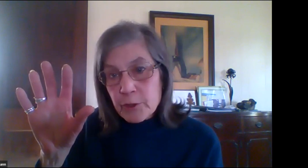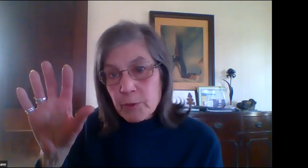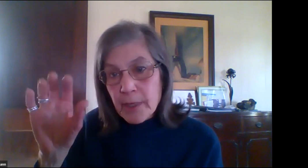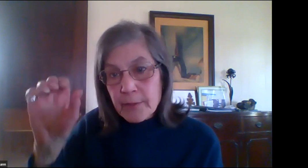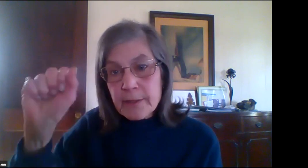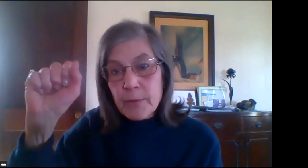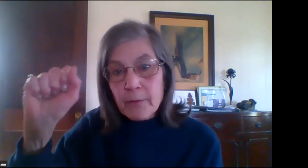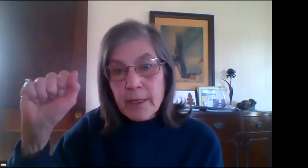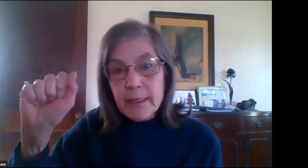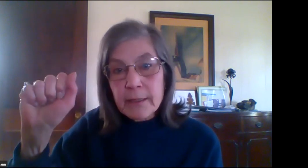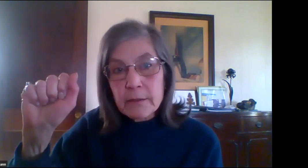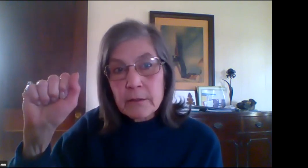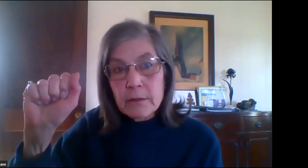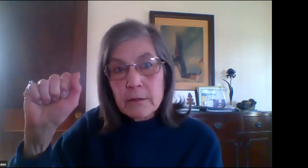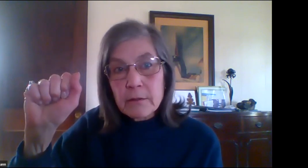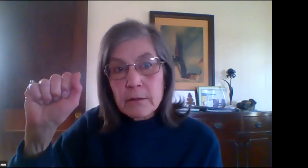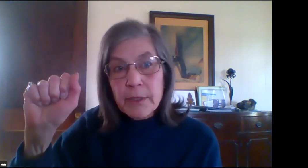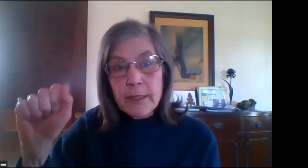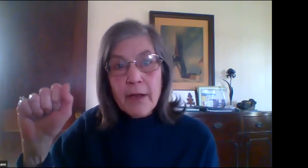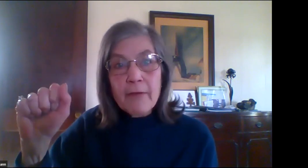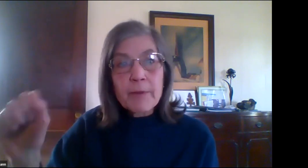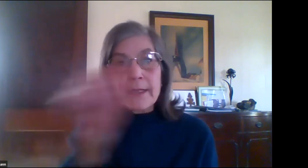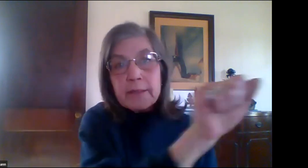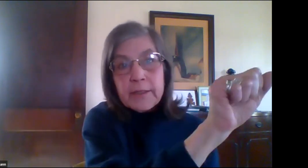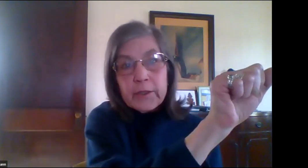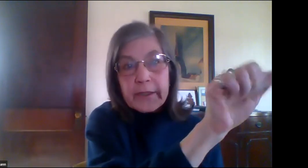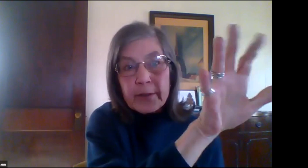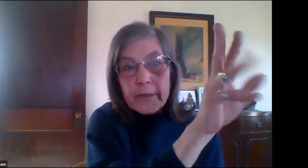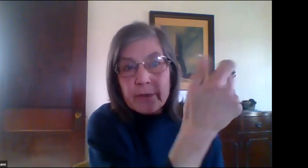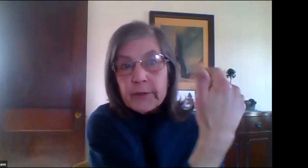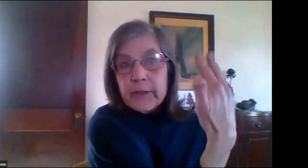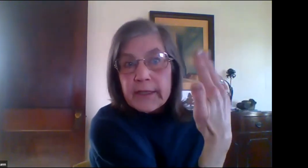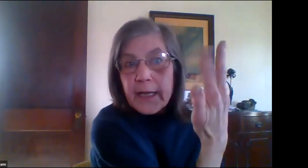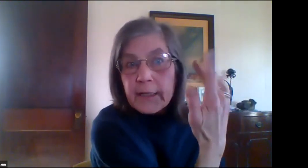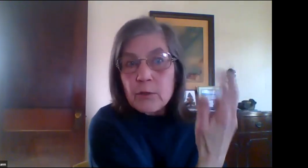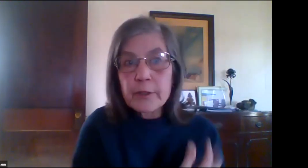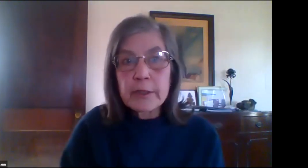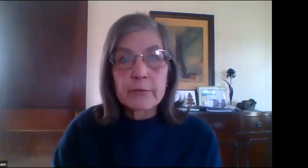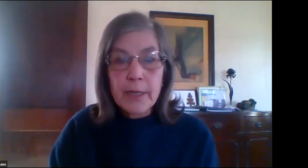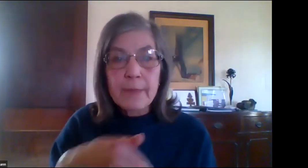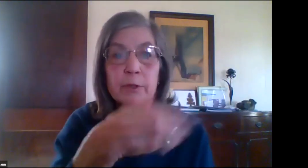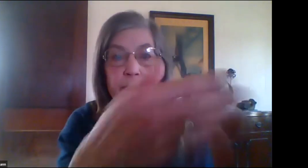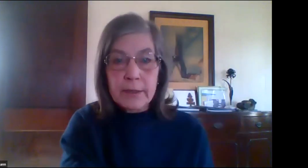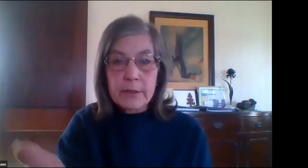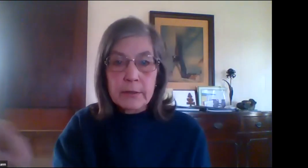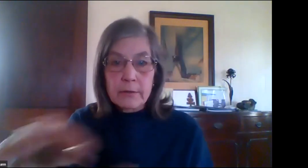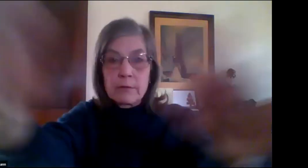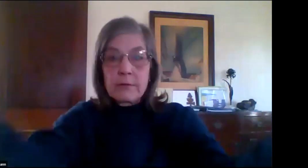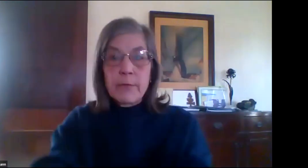visual right? This is my right hand. Yeah. But everybody else, it looks like they're doing the signing over here when I'm looking at my